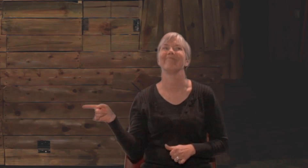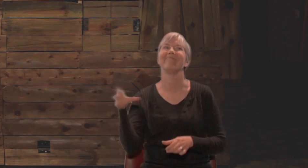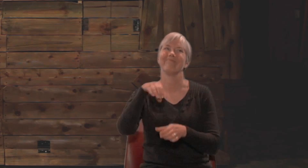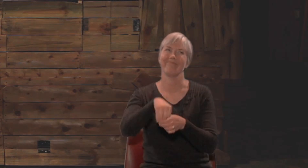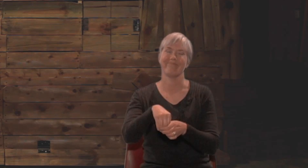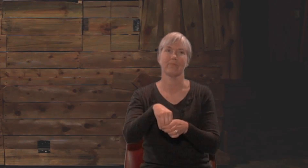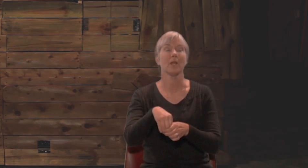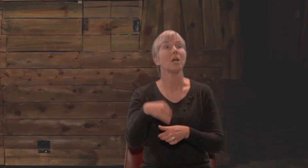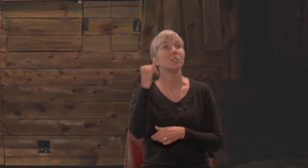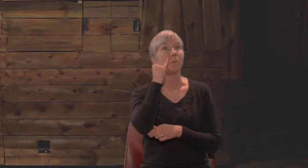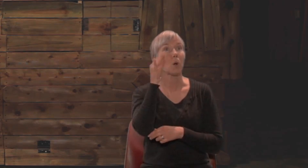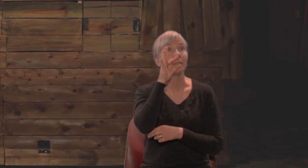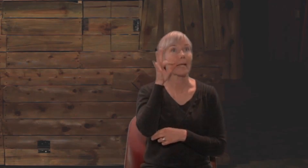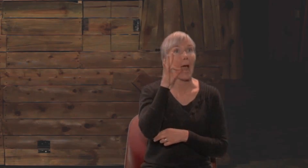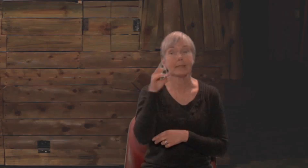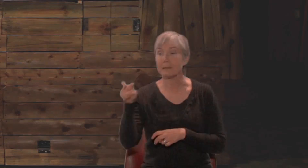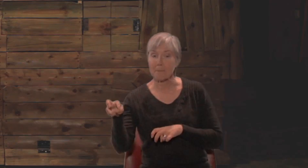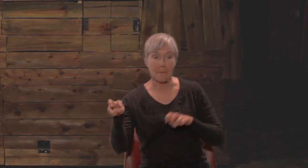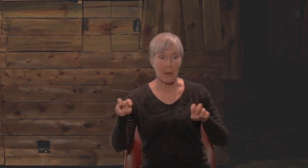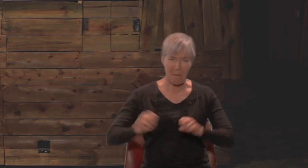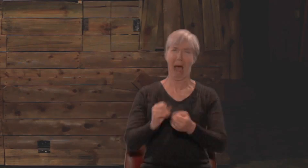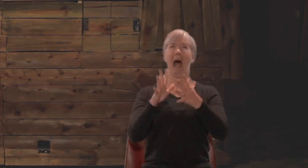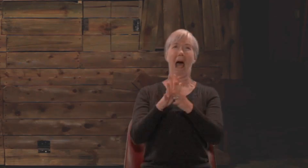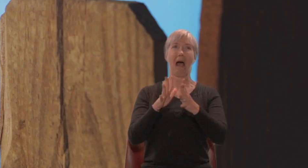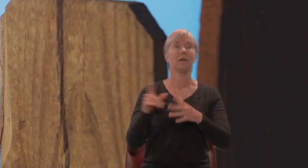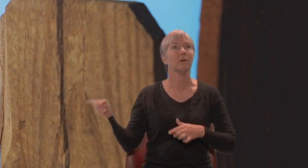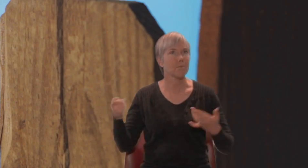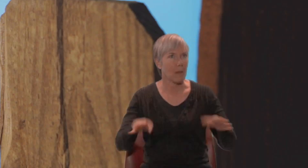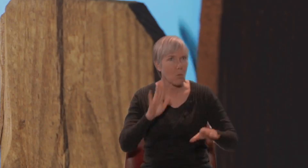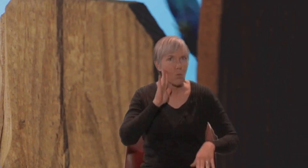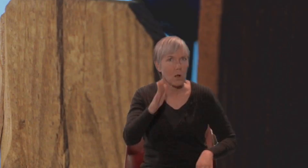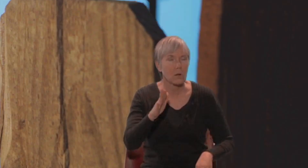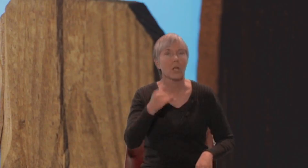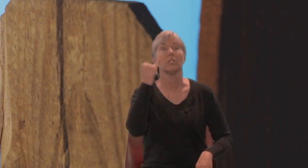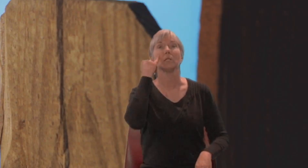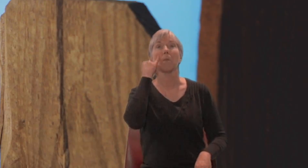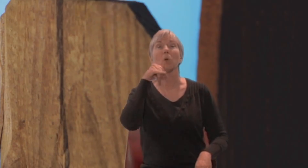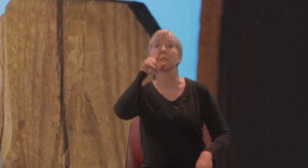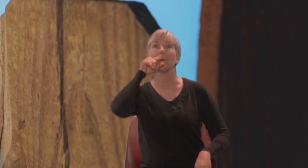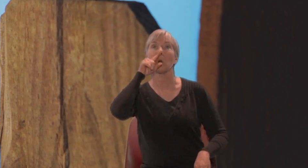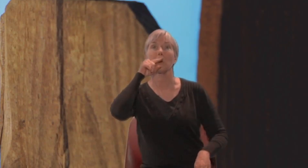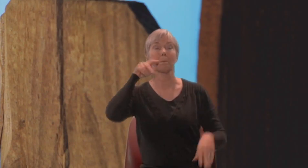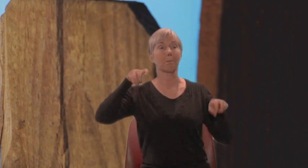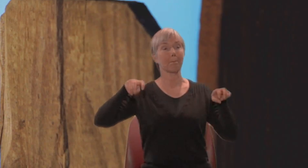If there was a cat fight, he'd bet on it. If there were two birds sitting on a fence,